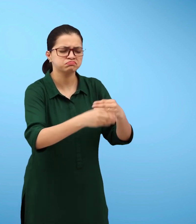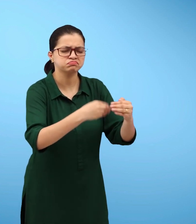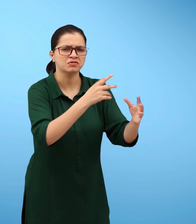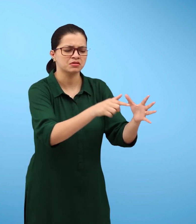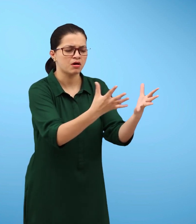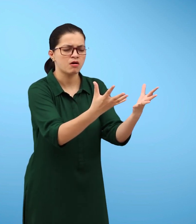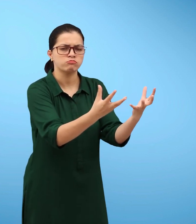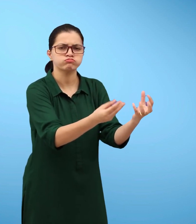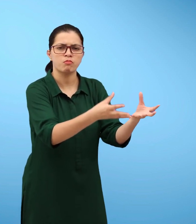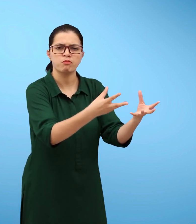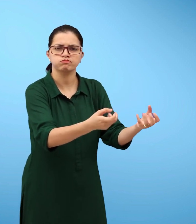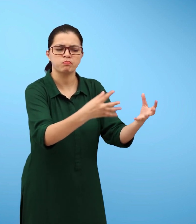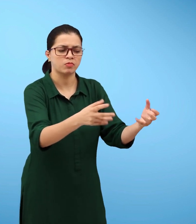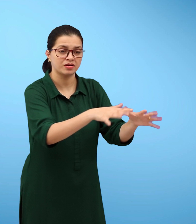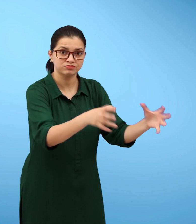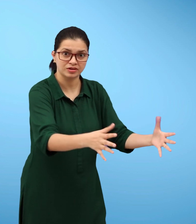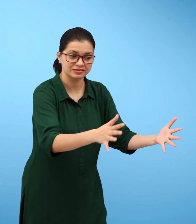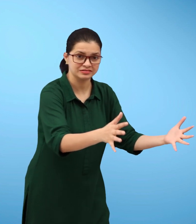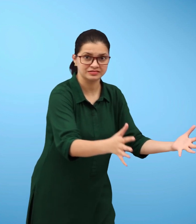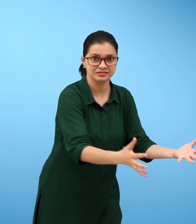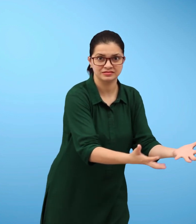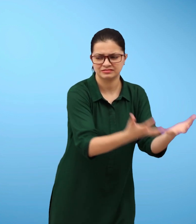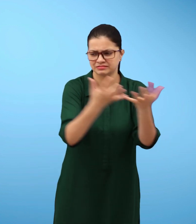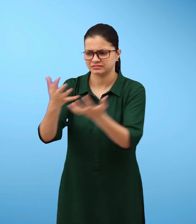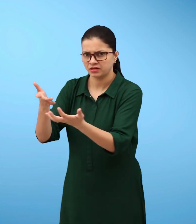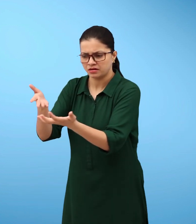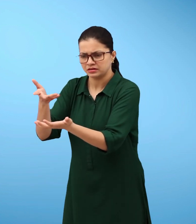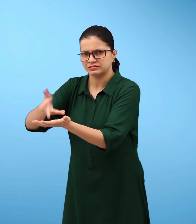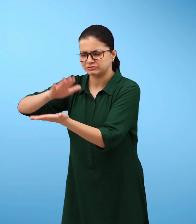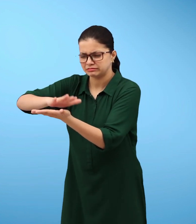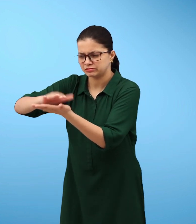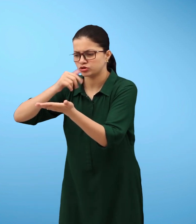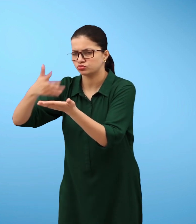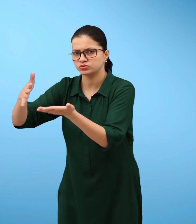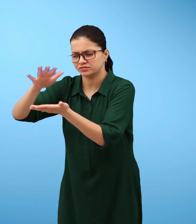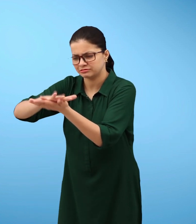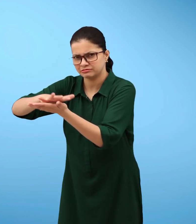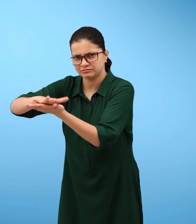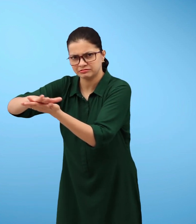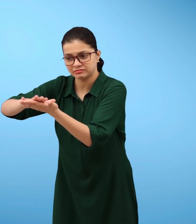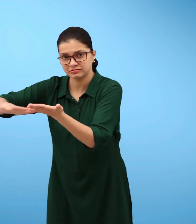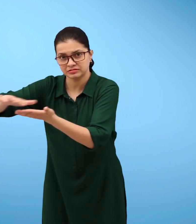and then pressed, drained, and dried the pulp to create paper.